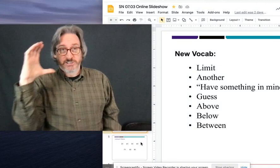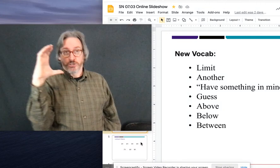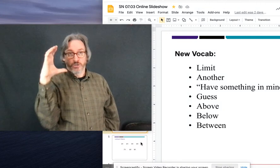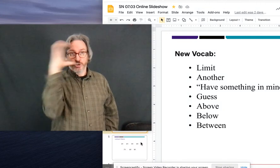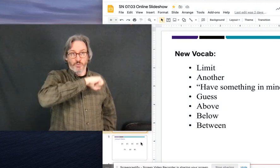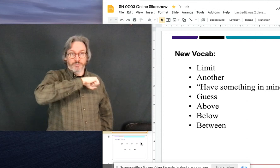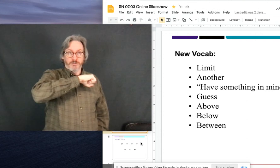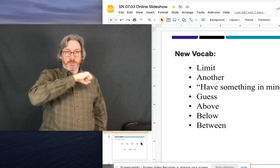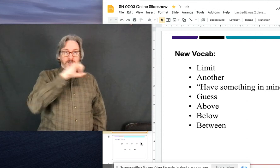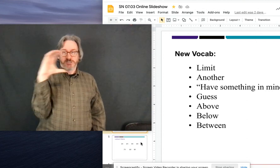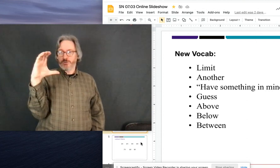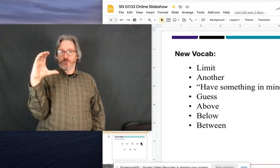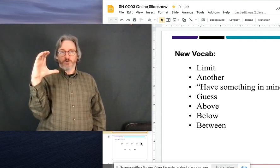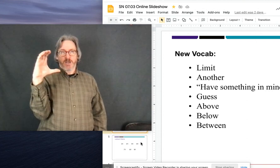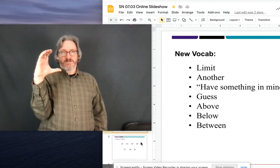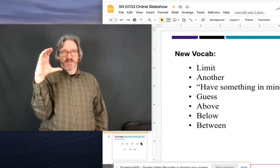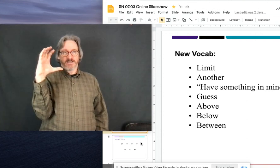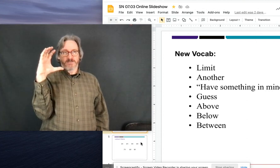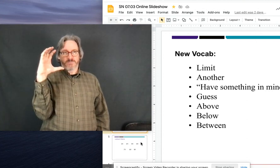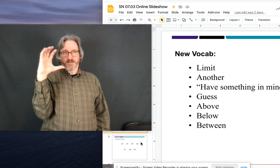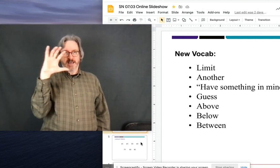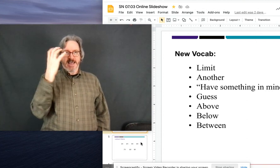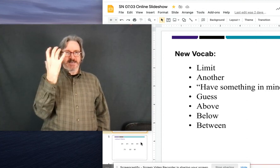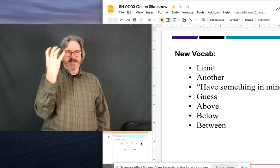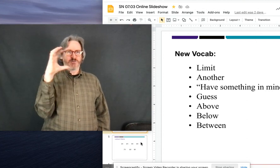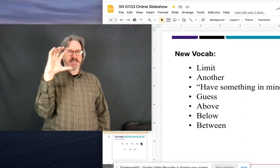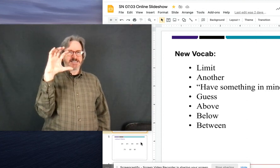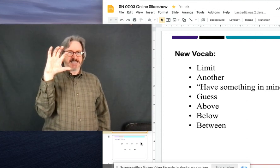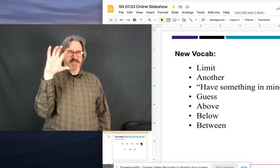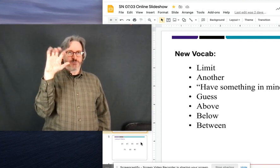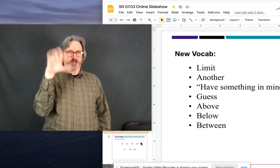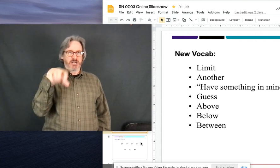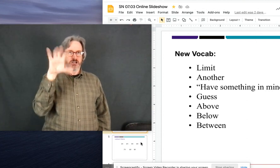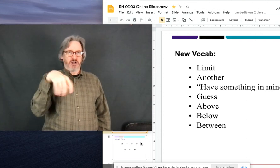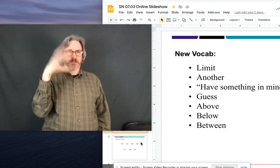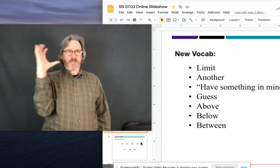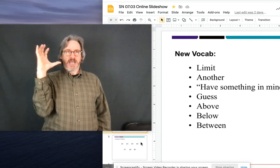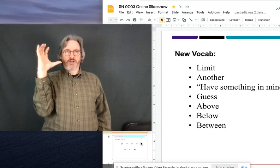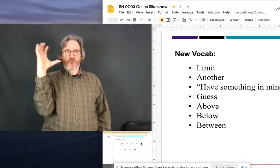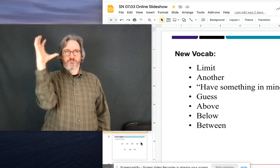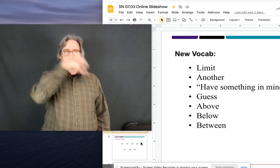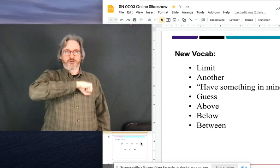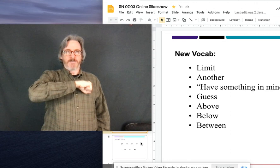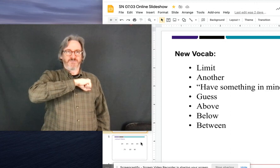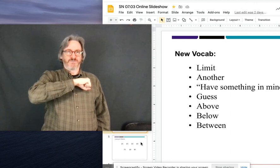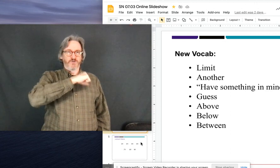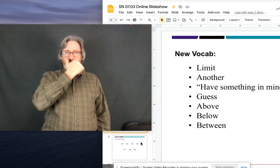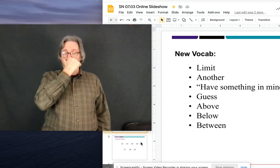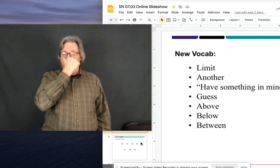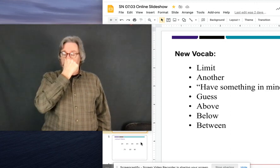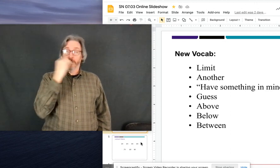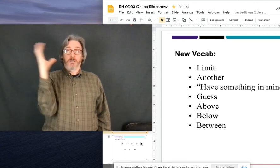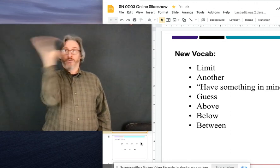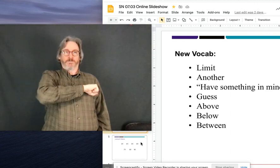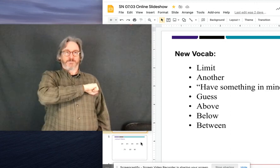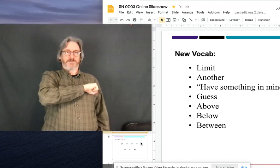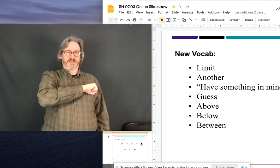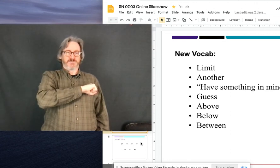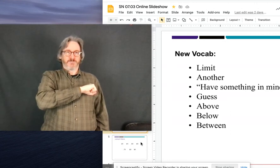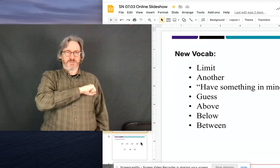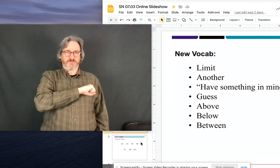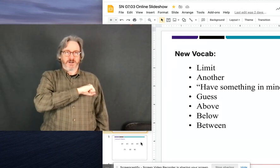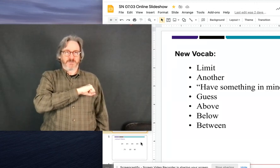Guess. So you kind of take the hand. It's not really a C. It's more like a claw, and you grab the fruit fly